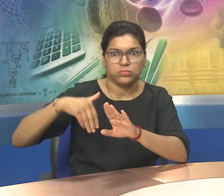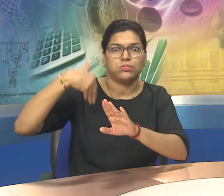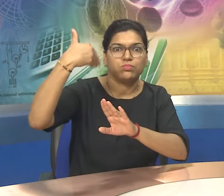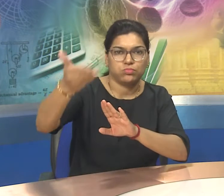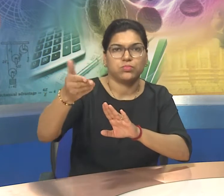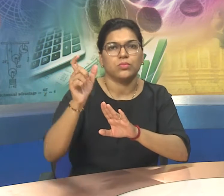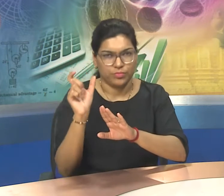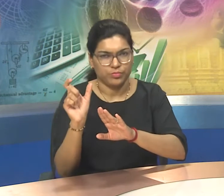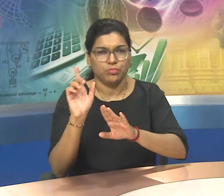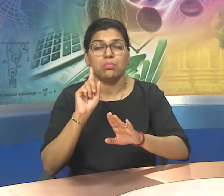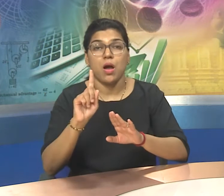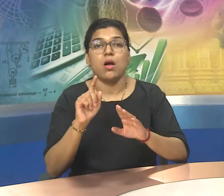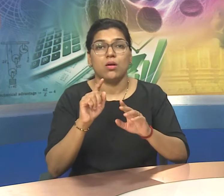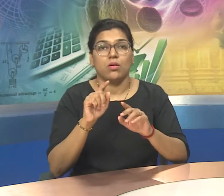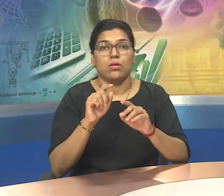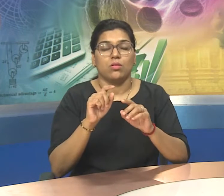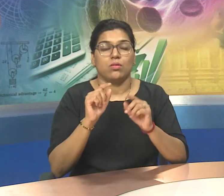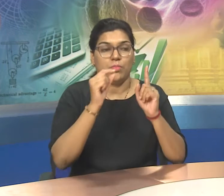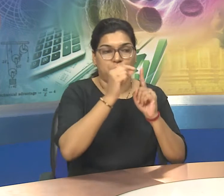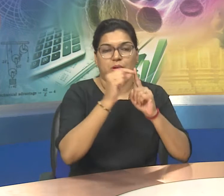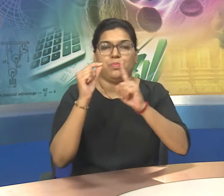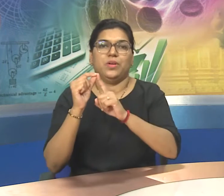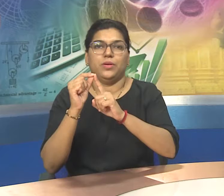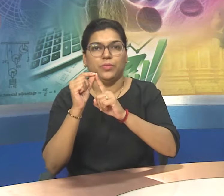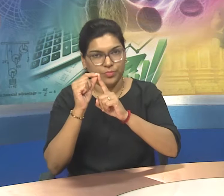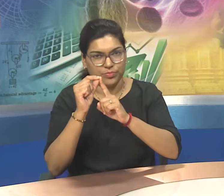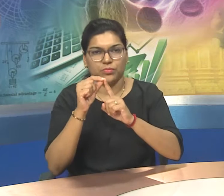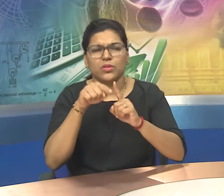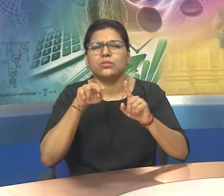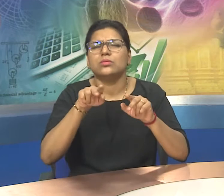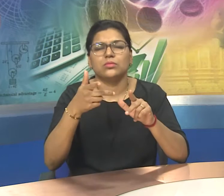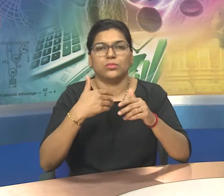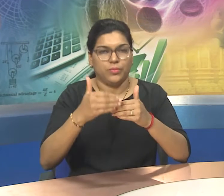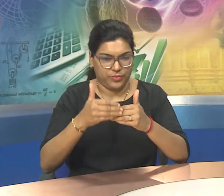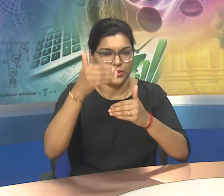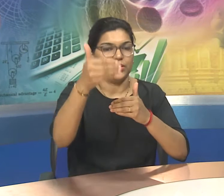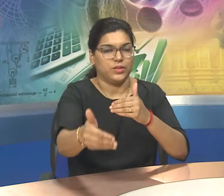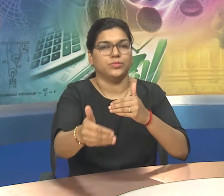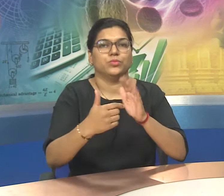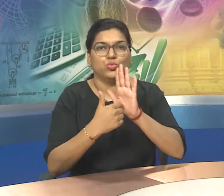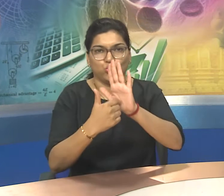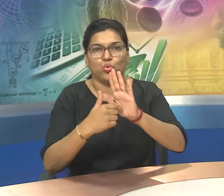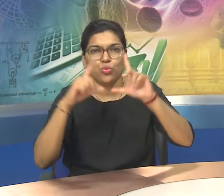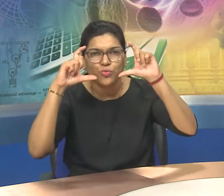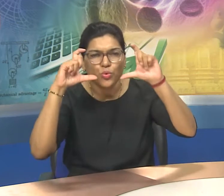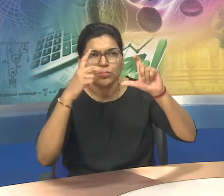Tense is about time, and present perfect, this I am